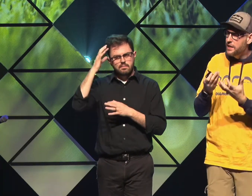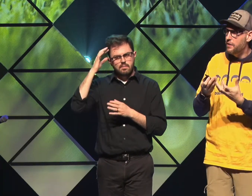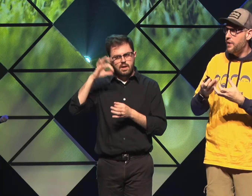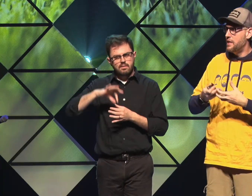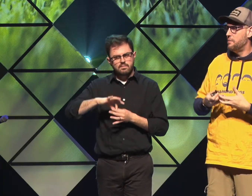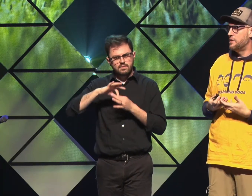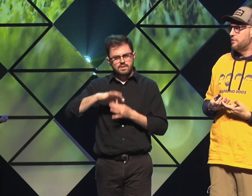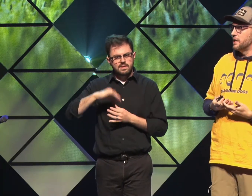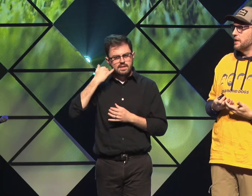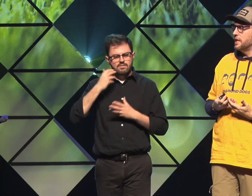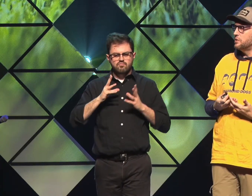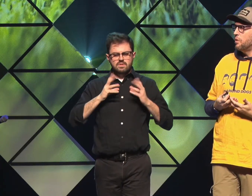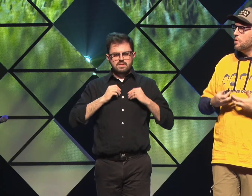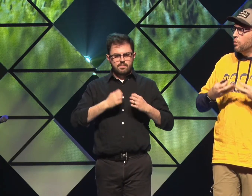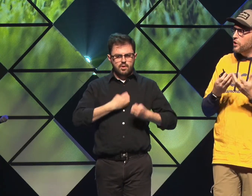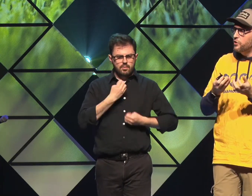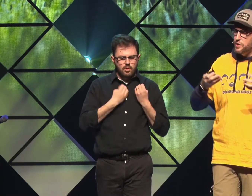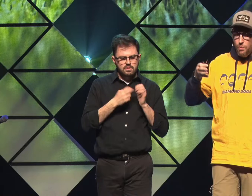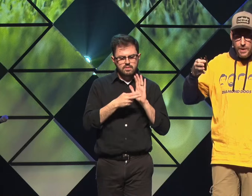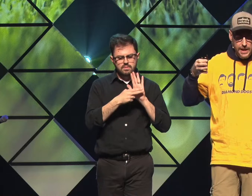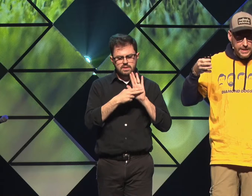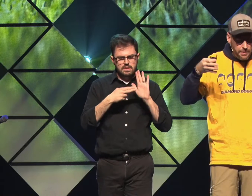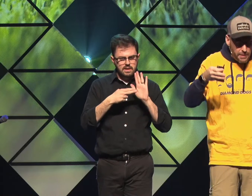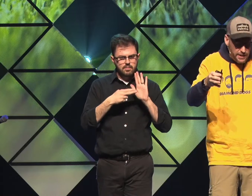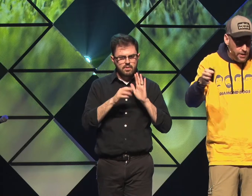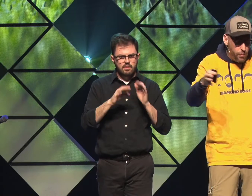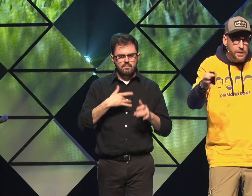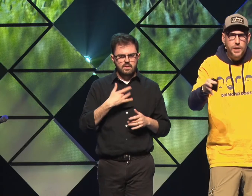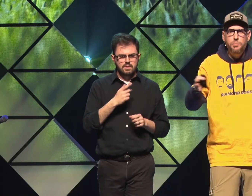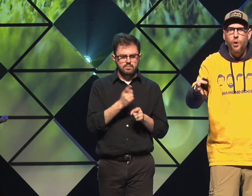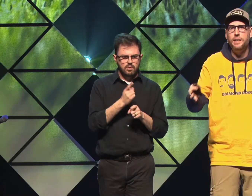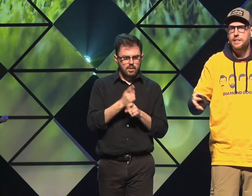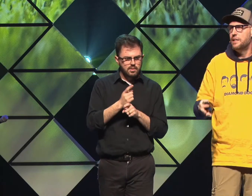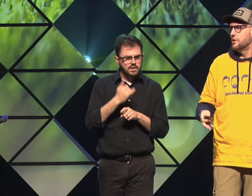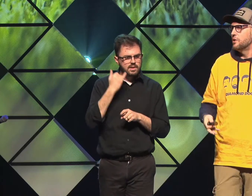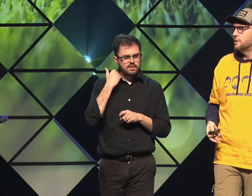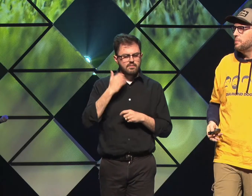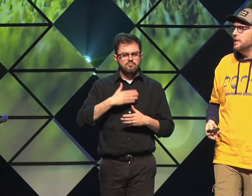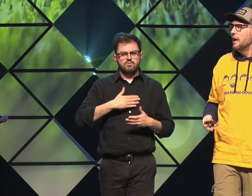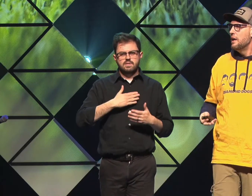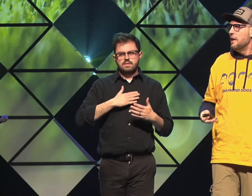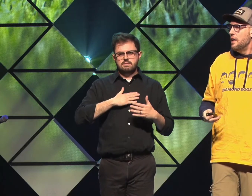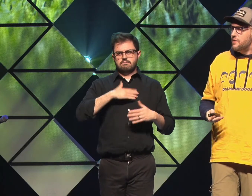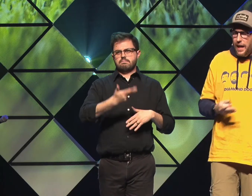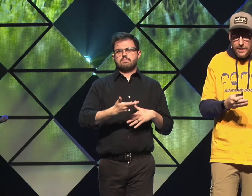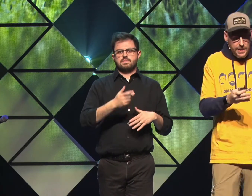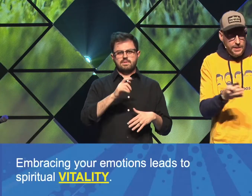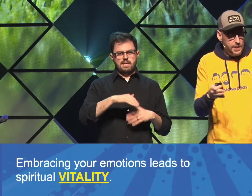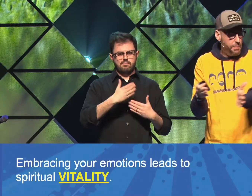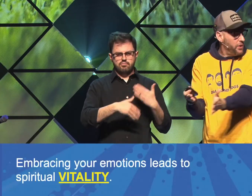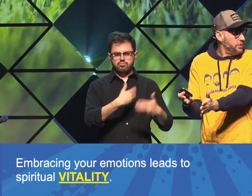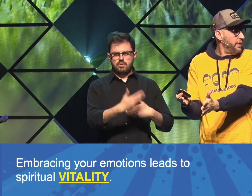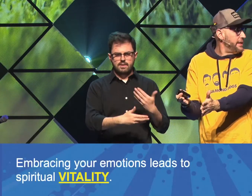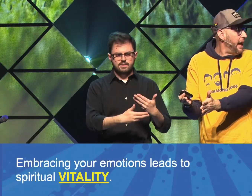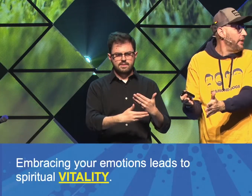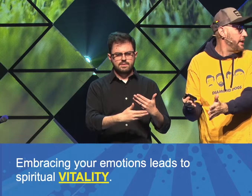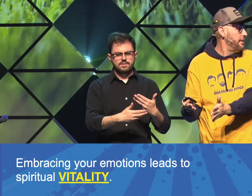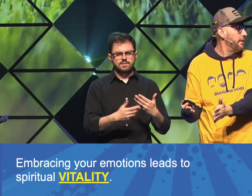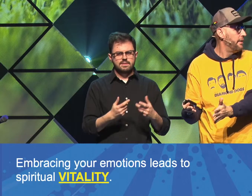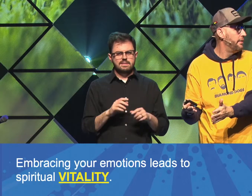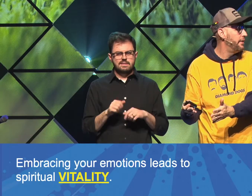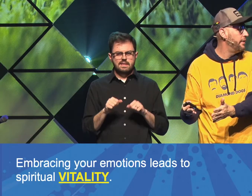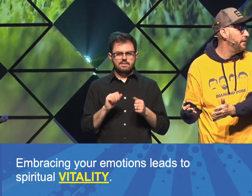rightly identify them as feelings, when we work through this, when we submit to the weaving process, so to speak, that leads to spiritual